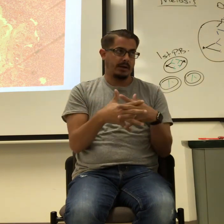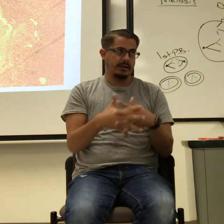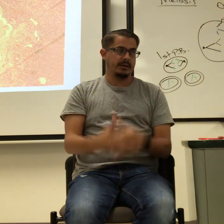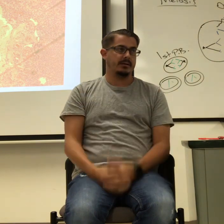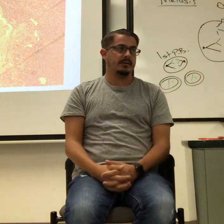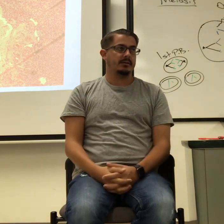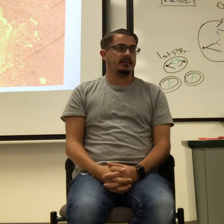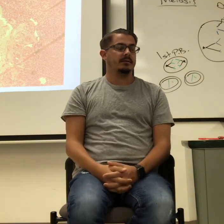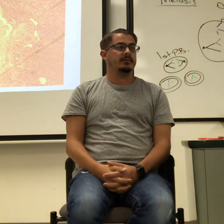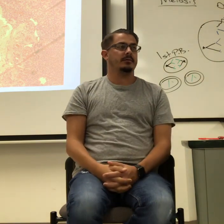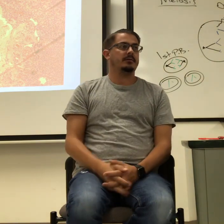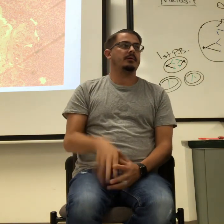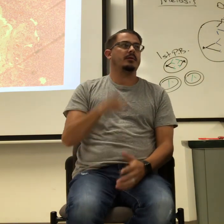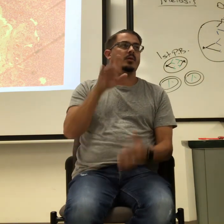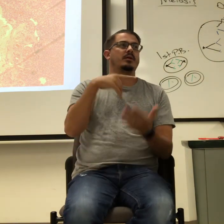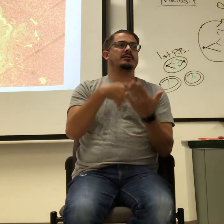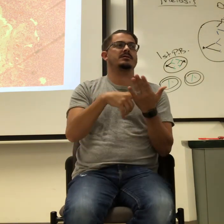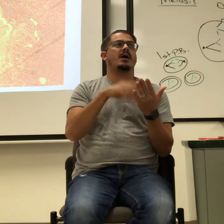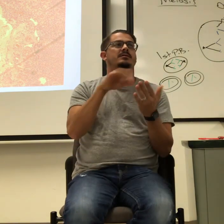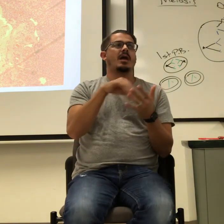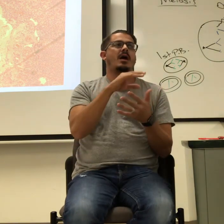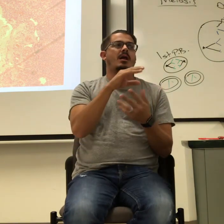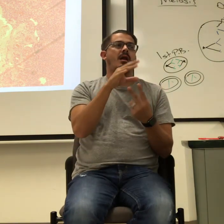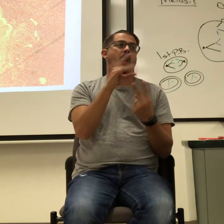So let's go through that option.